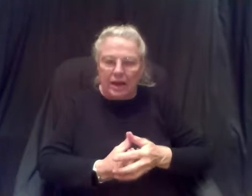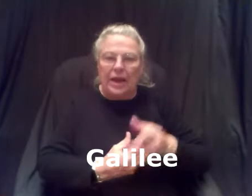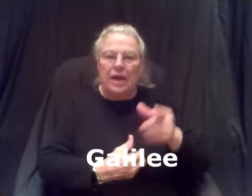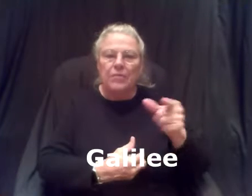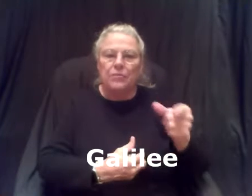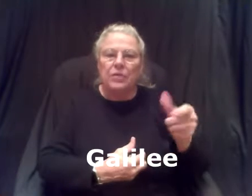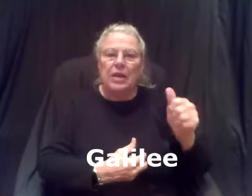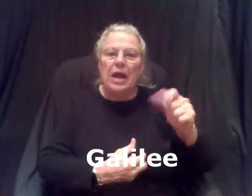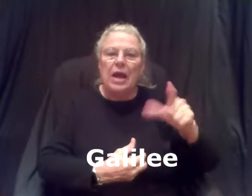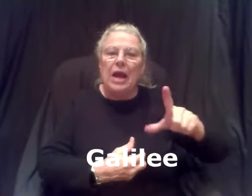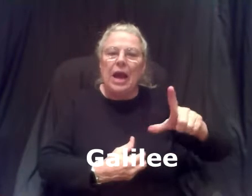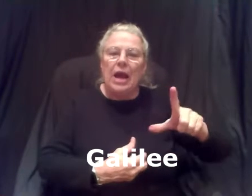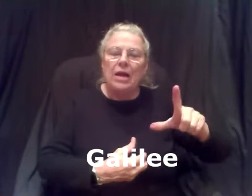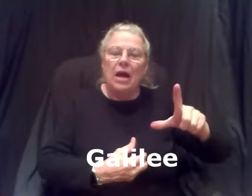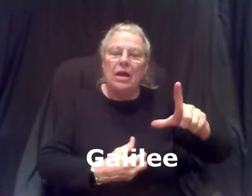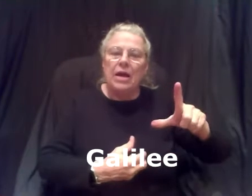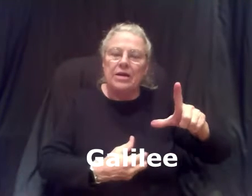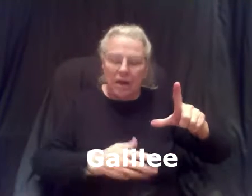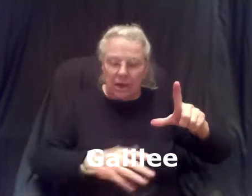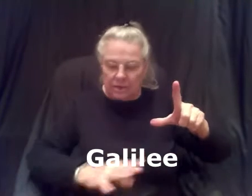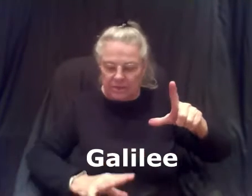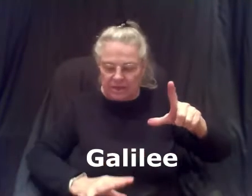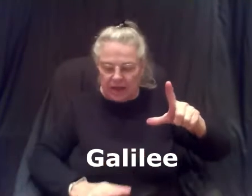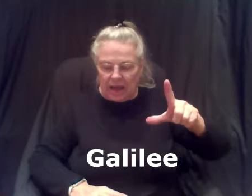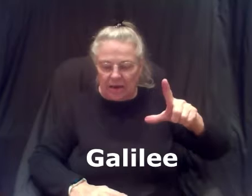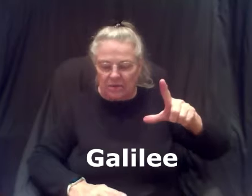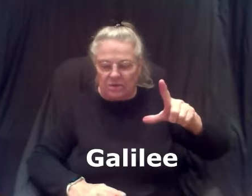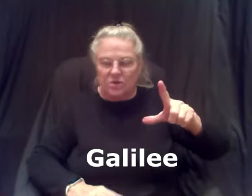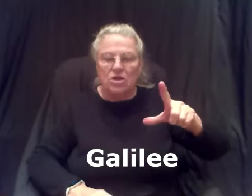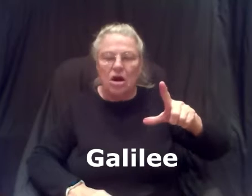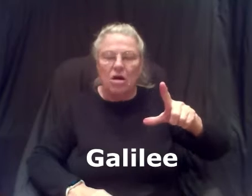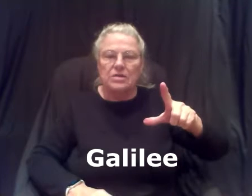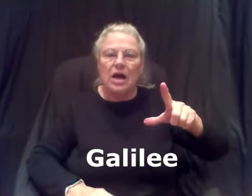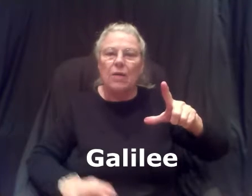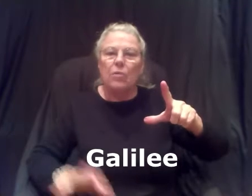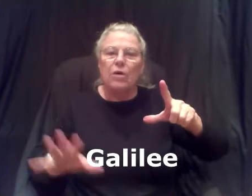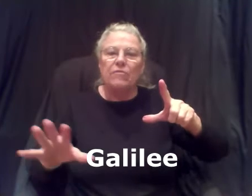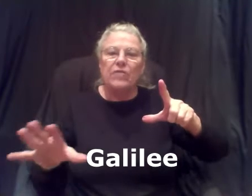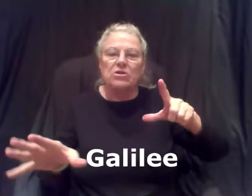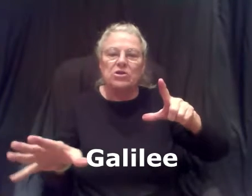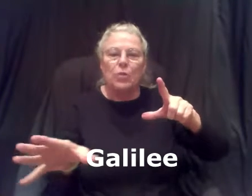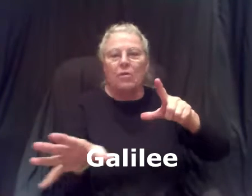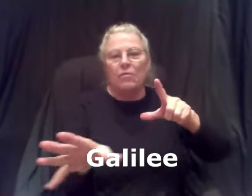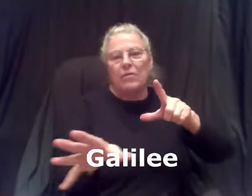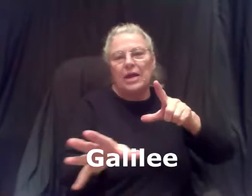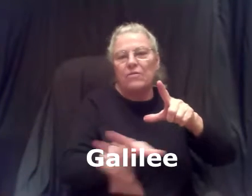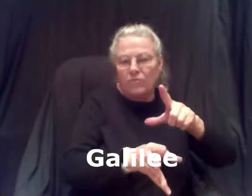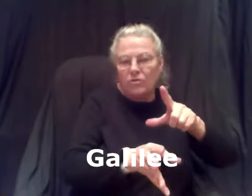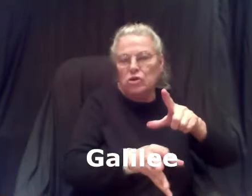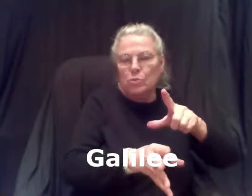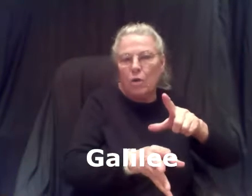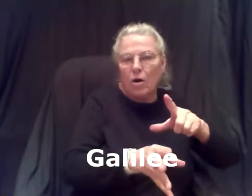Galilee, and a lot of times in songs, I will fingerspell like the first part of